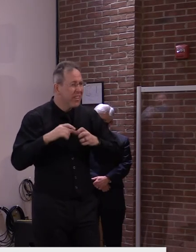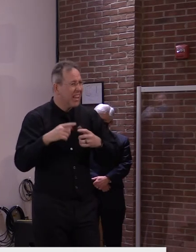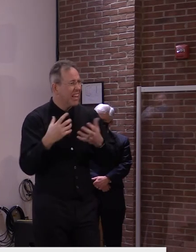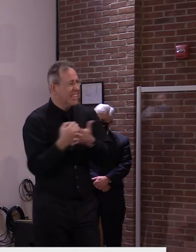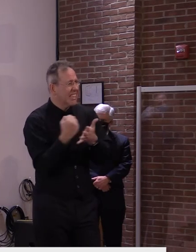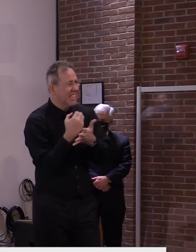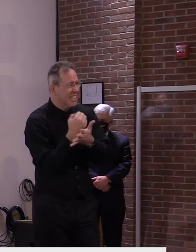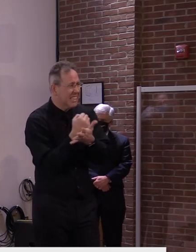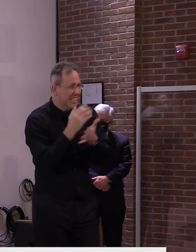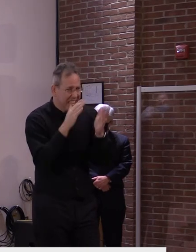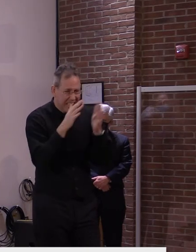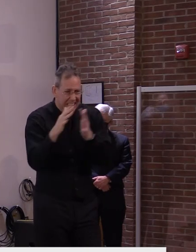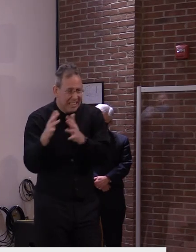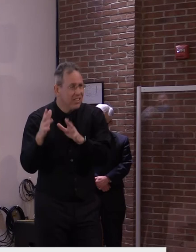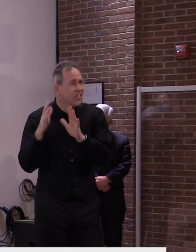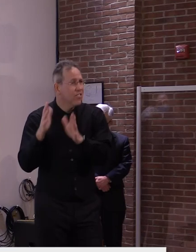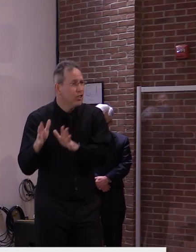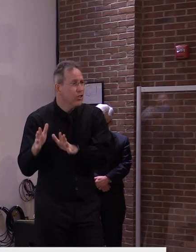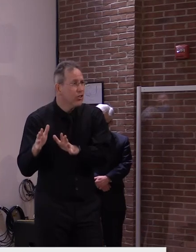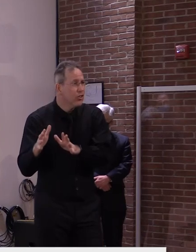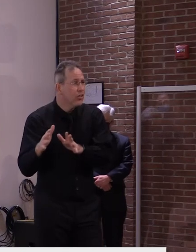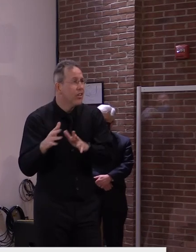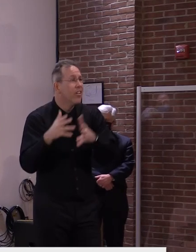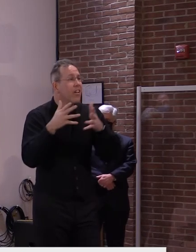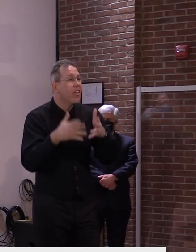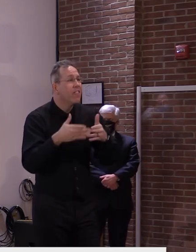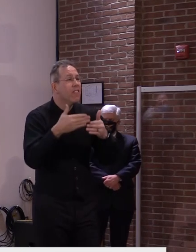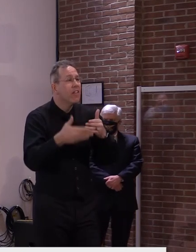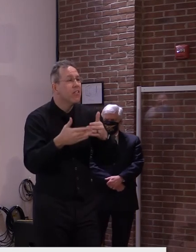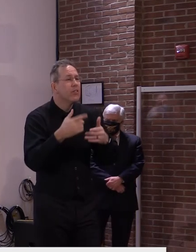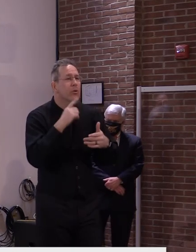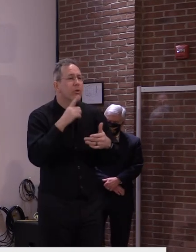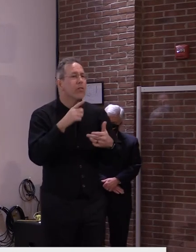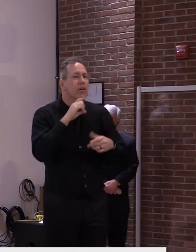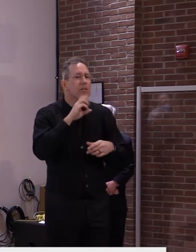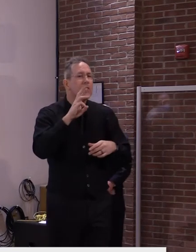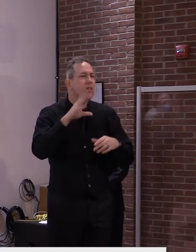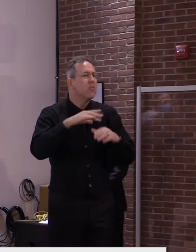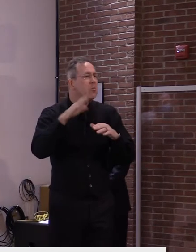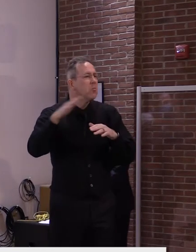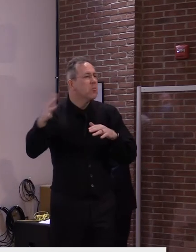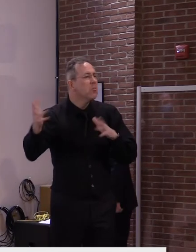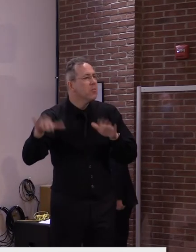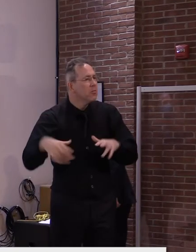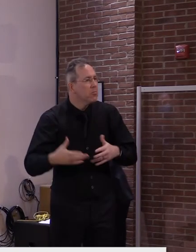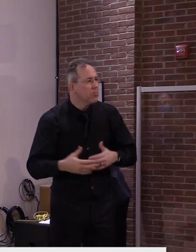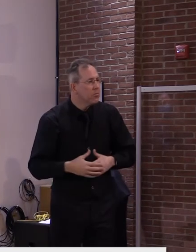But we haven't determined what the next step will be. So I don't have a good answer.